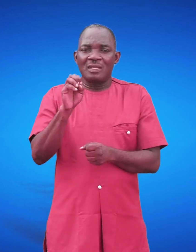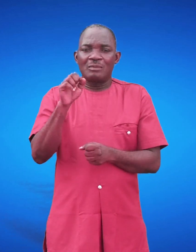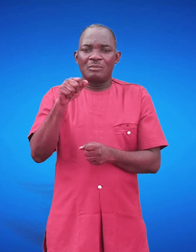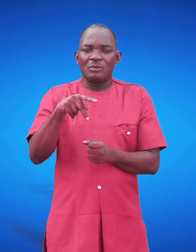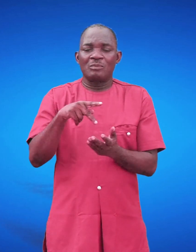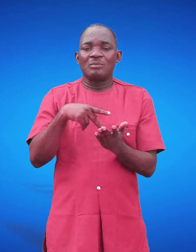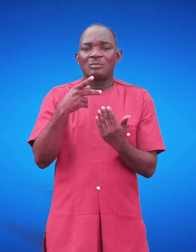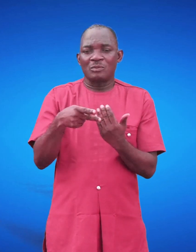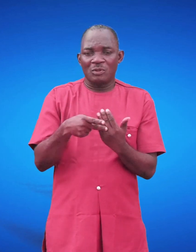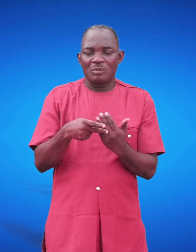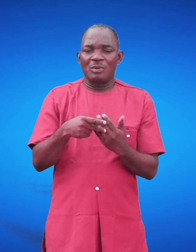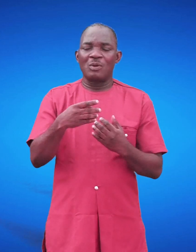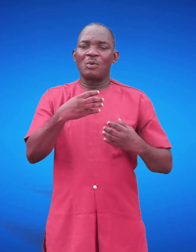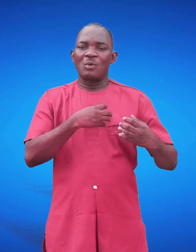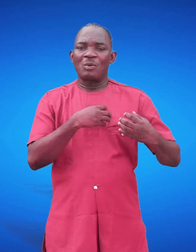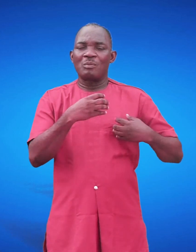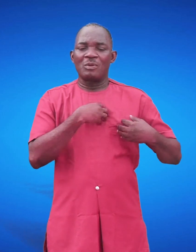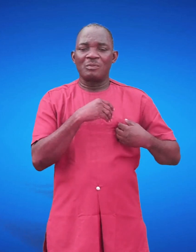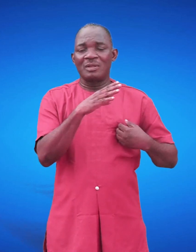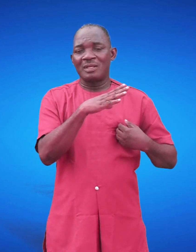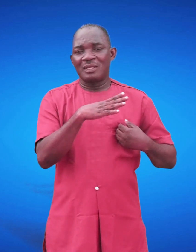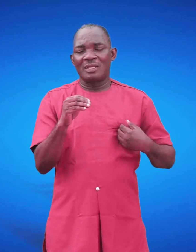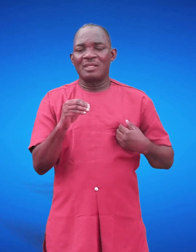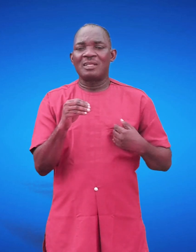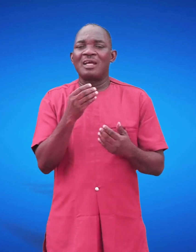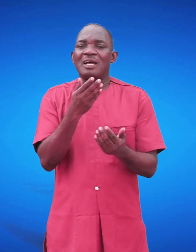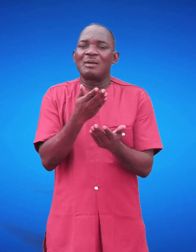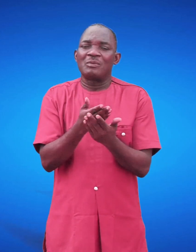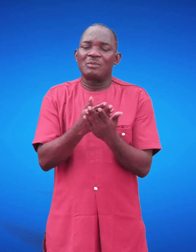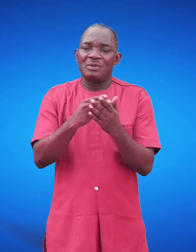program's complaints and appeals system.